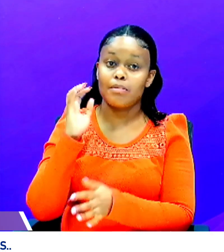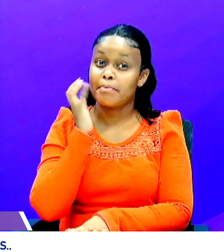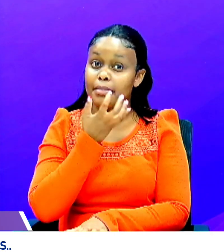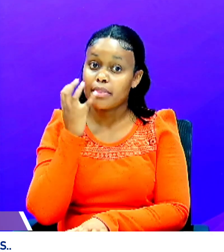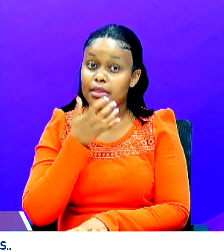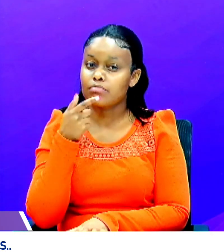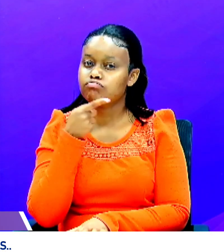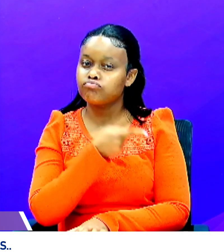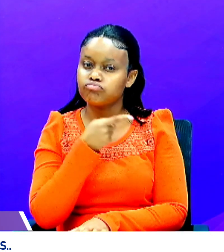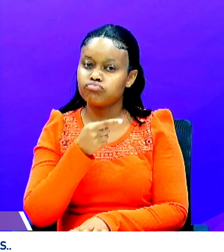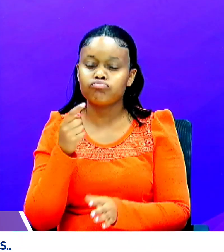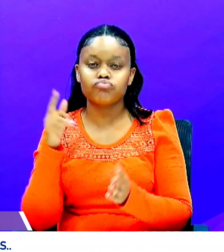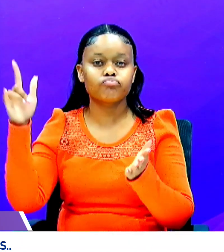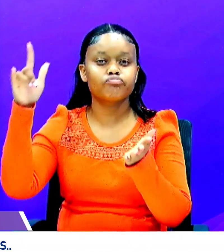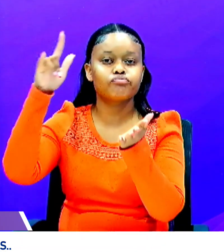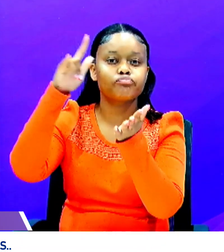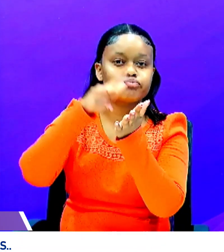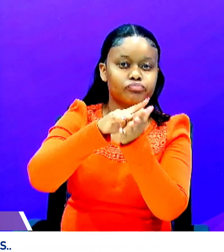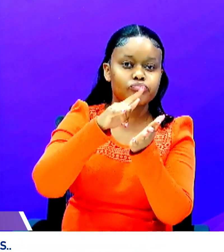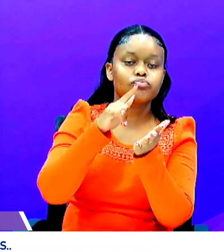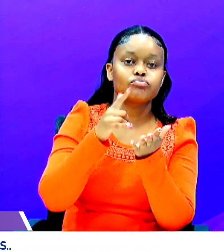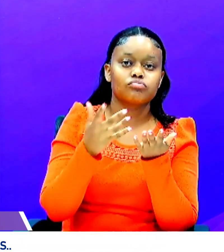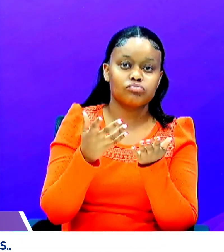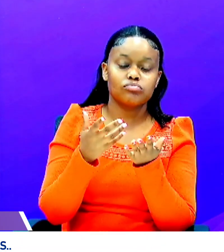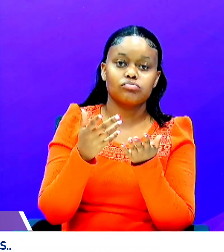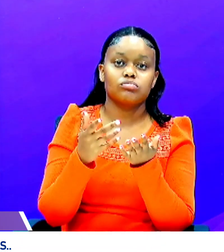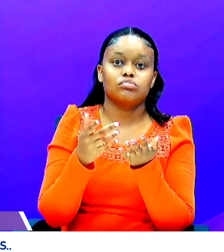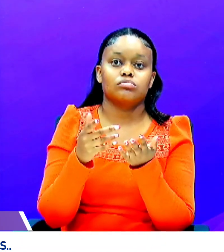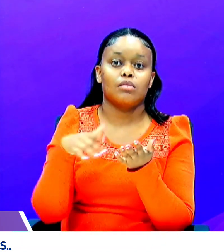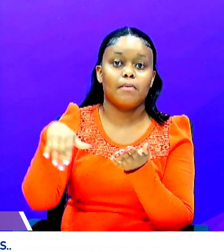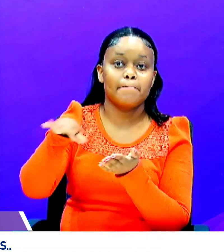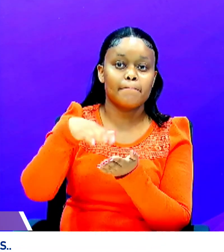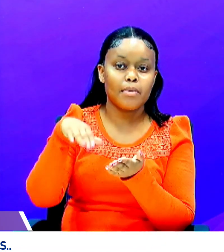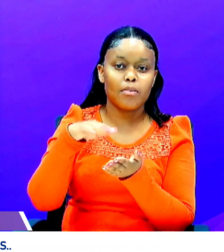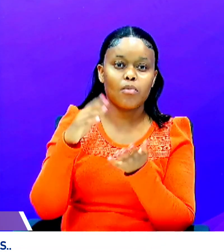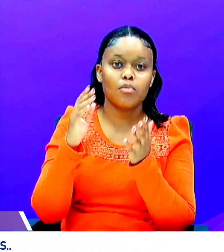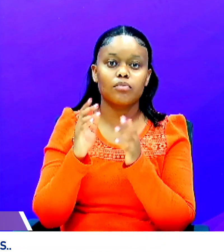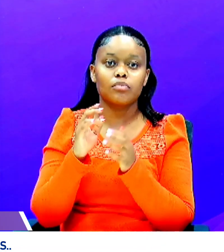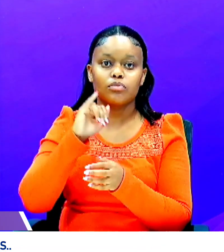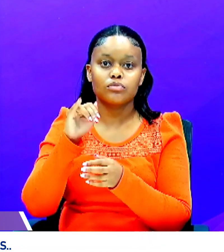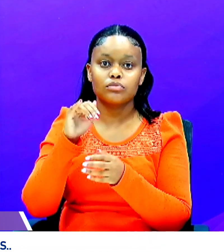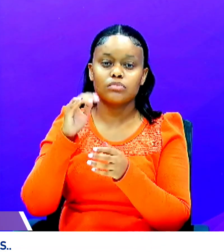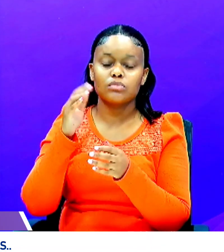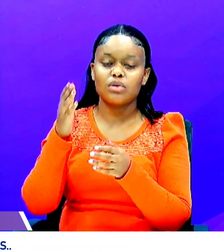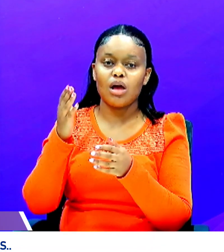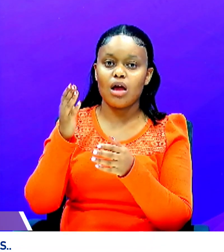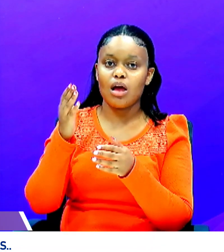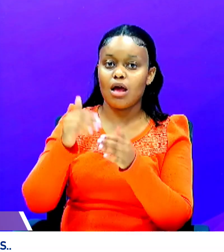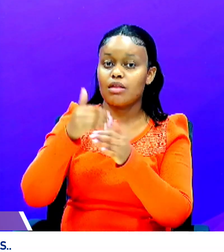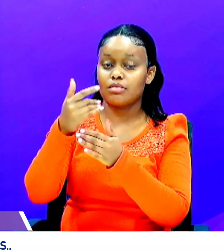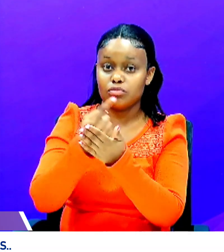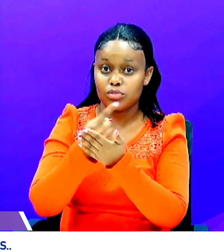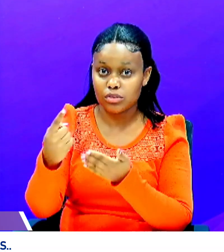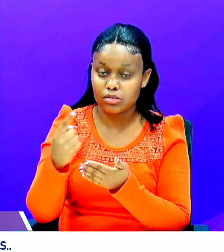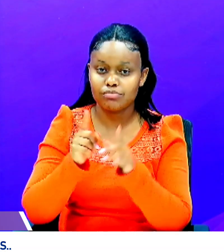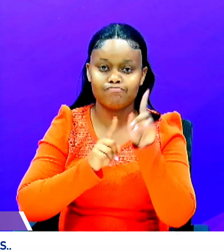Starting off, hundreds of supporters of former Deputy President Rigathi Gachagua thronged